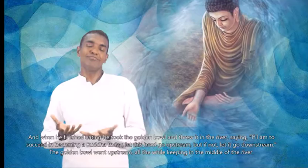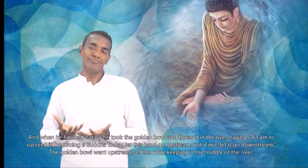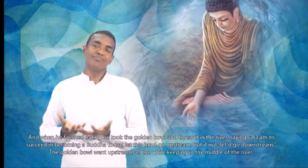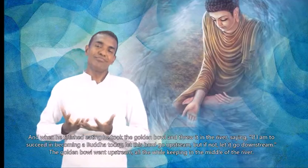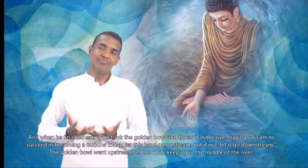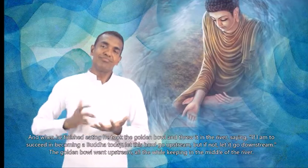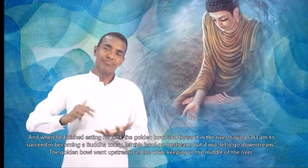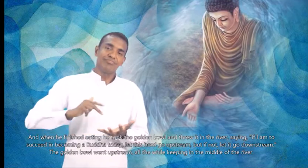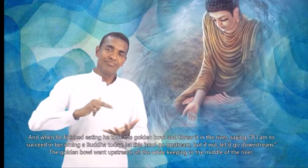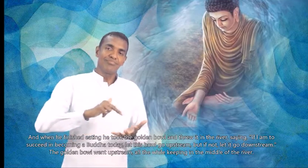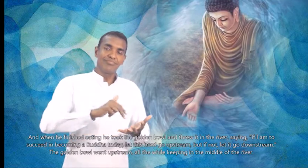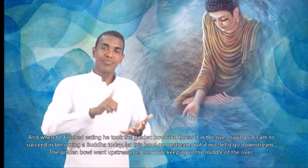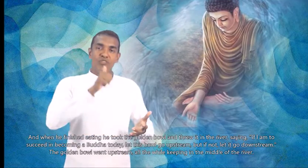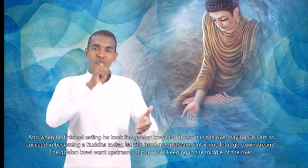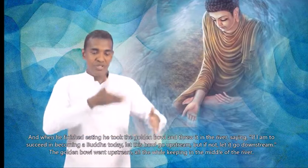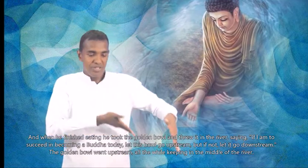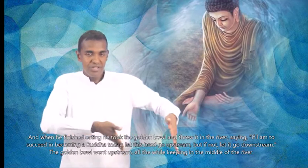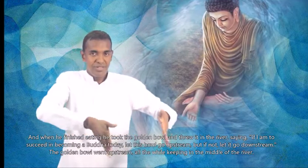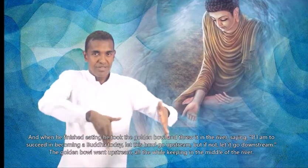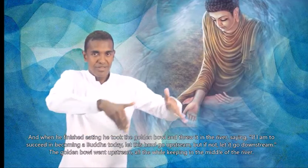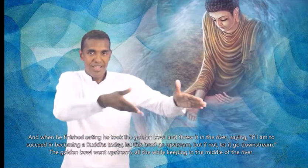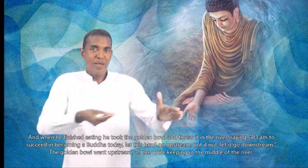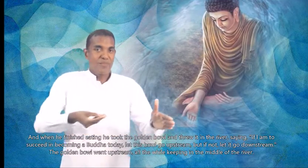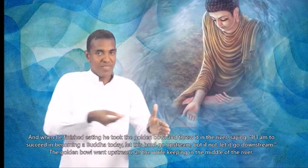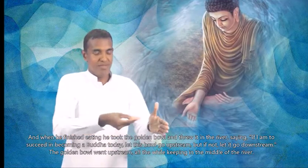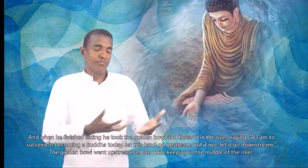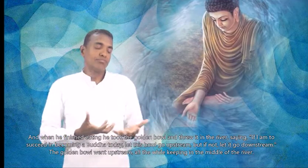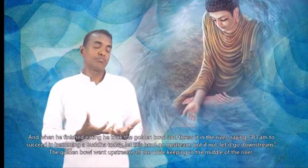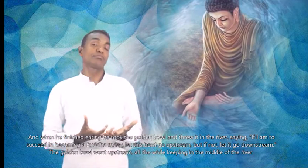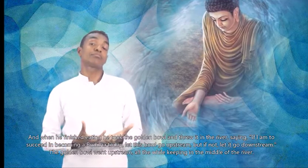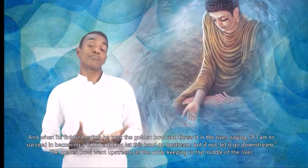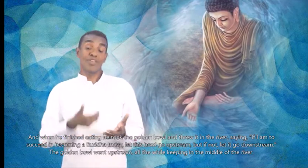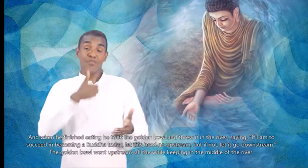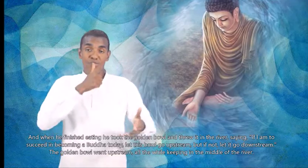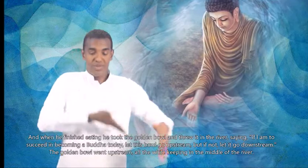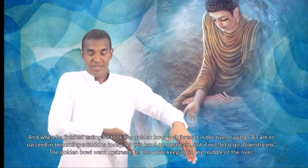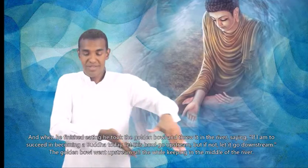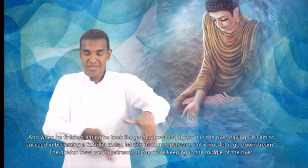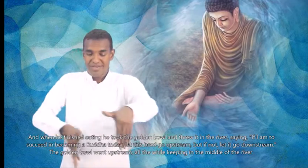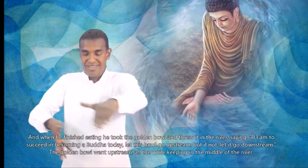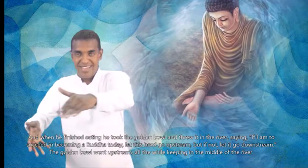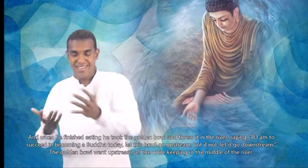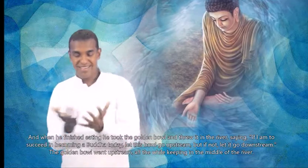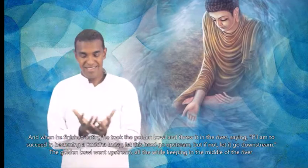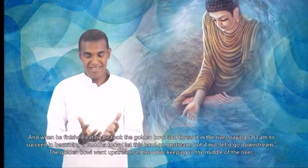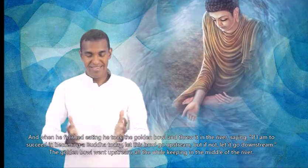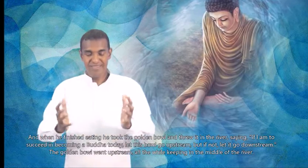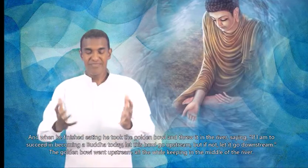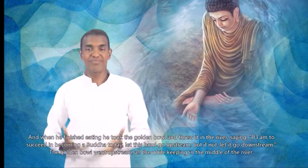to succeed in becoming a Buddha today, let this ball go upstream, but if not, let it